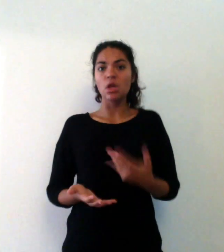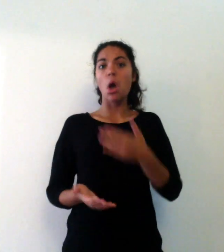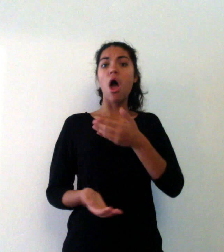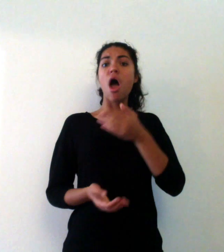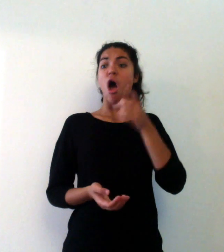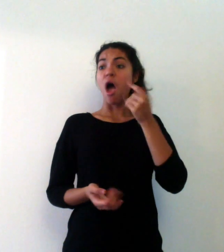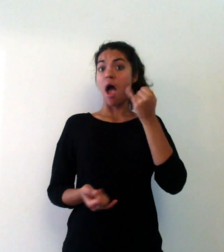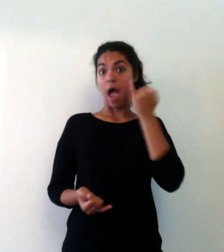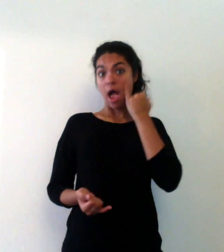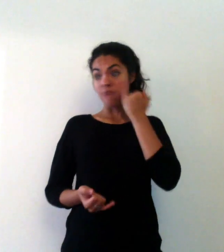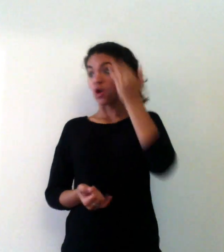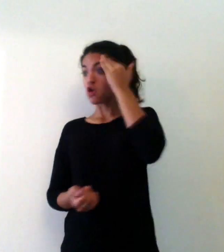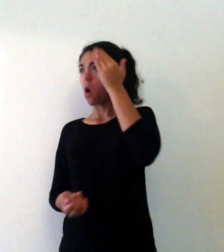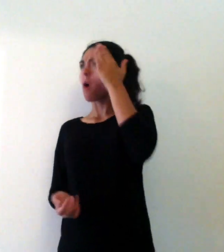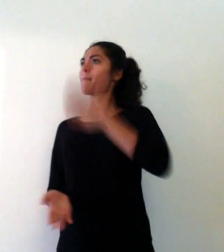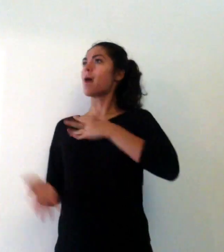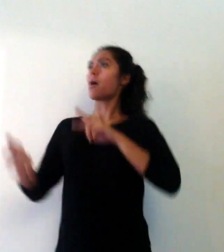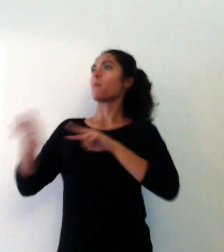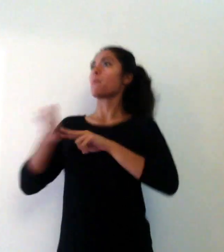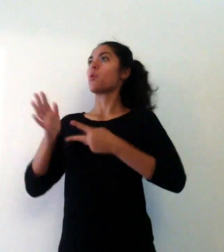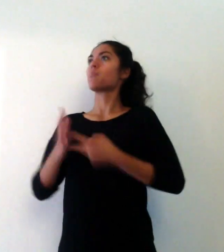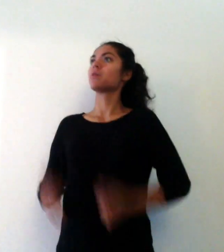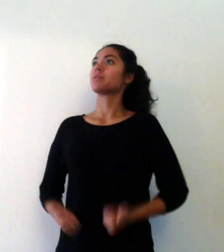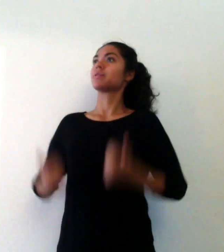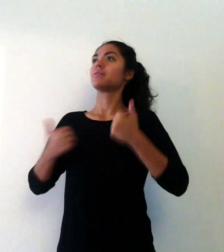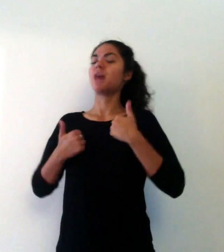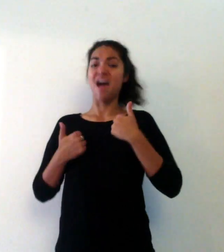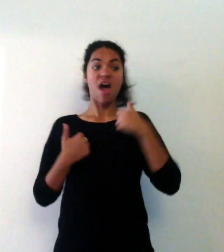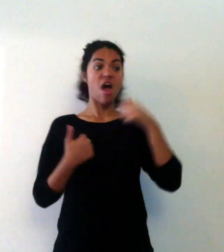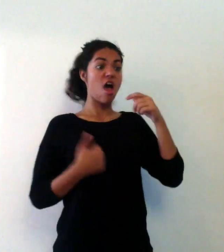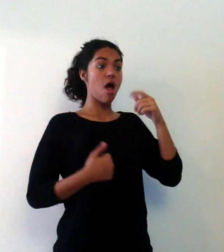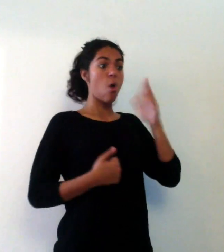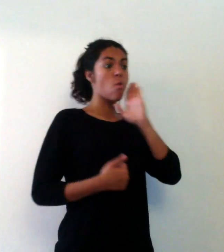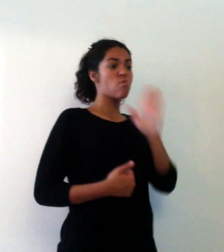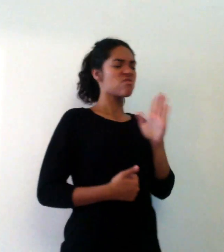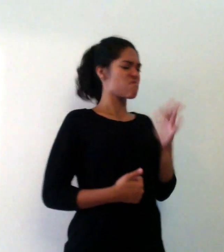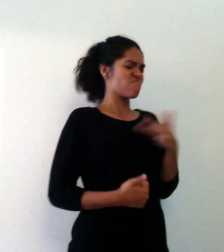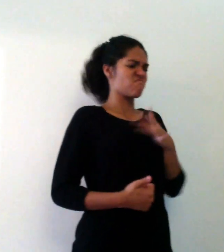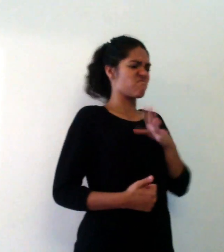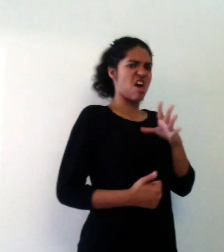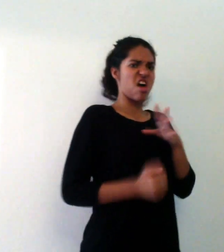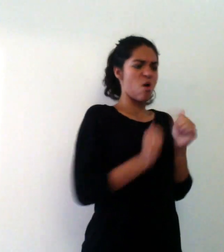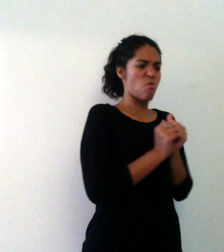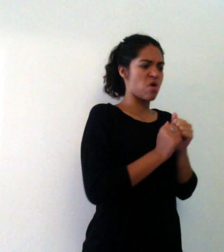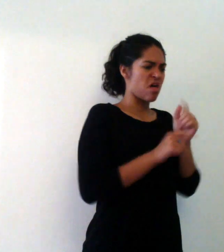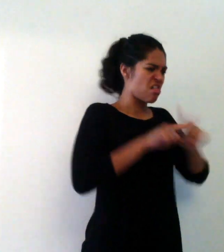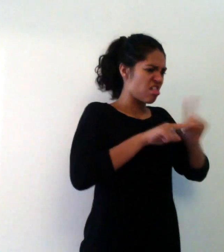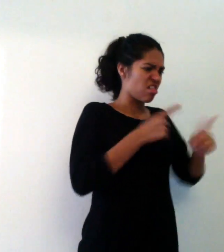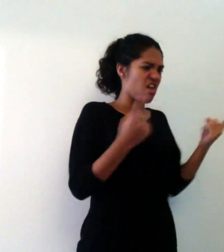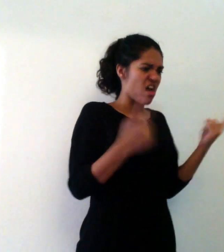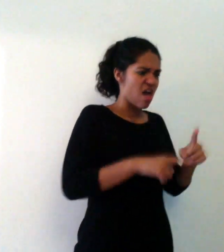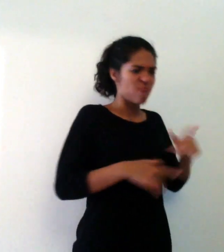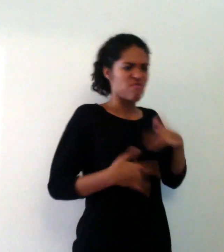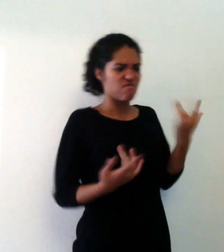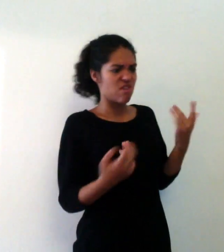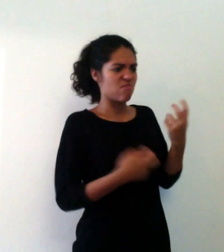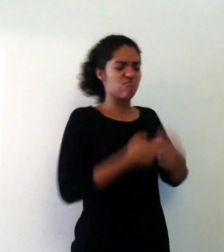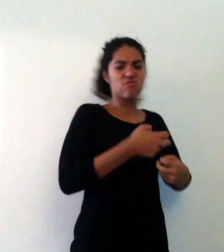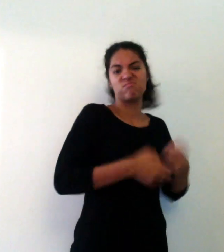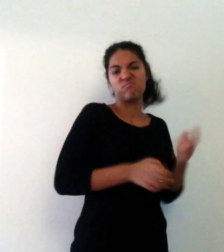to understand all the whats of our lives. If we know why we are here, created by God for his glory,